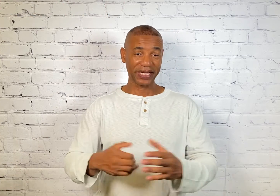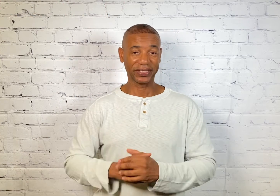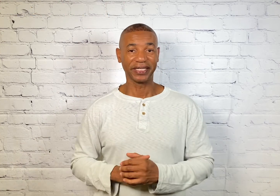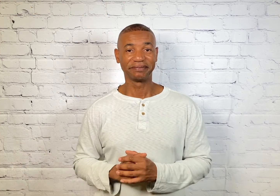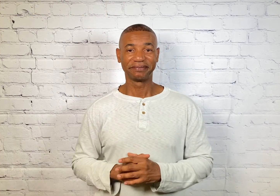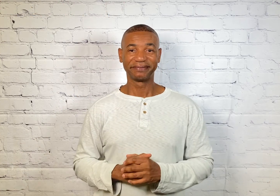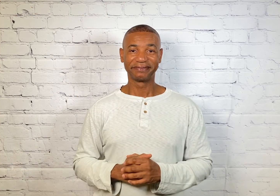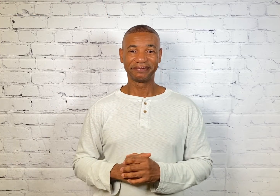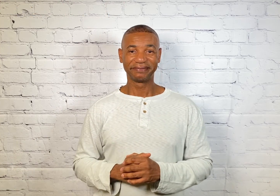sign.